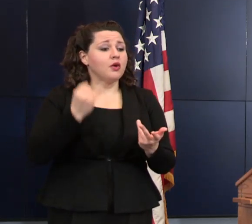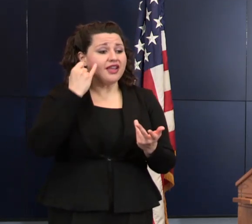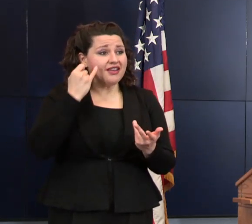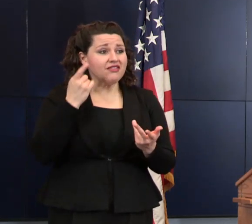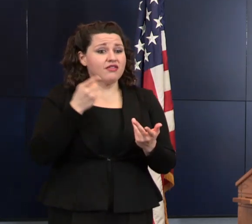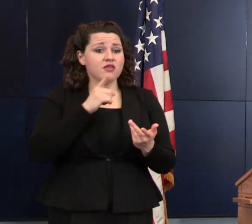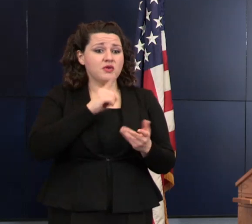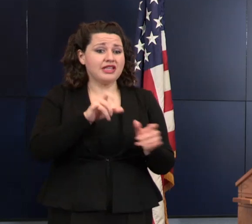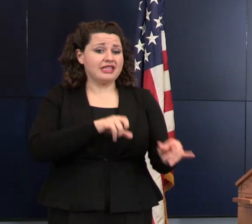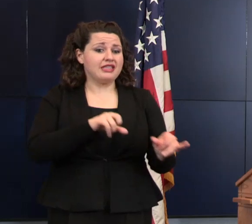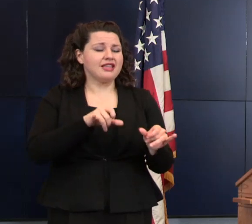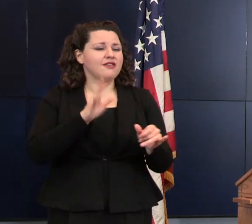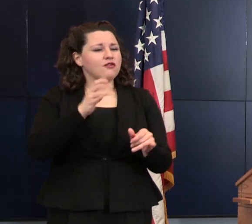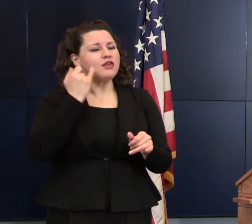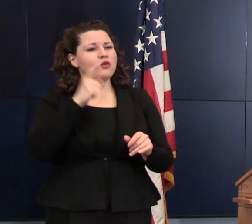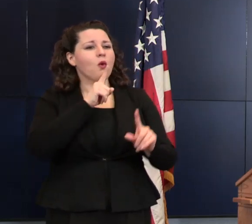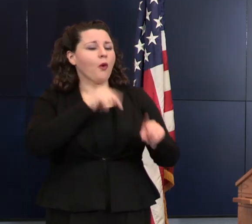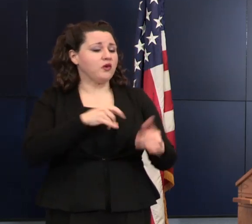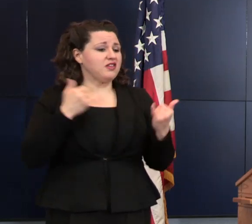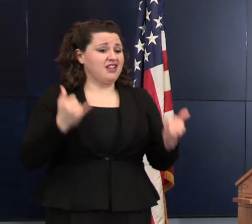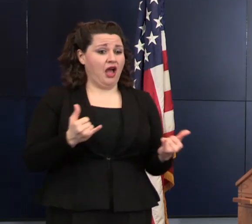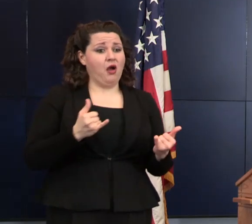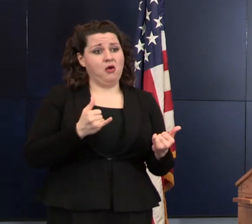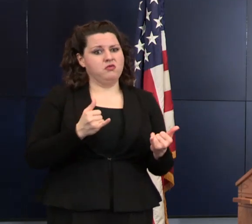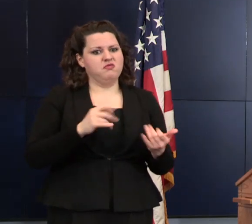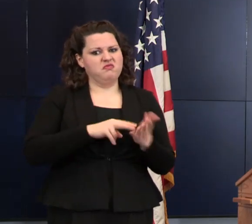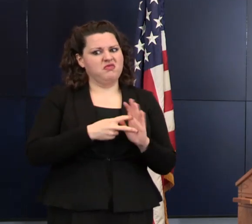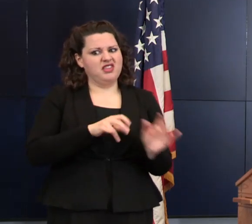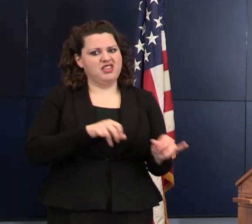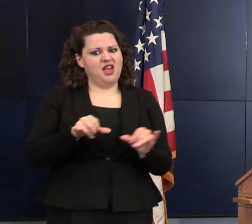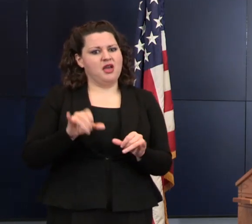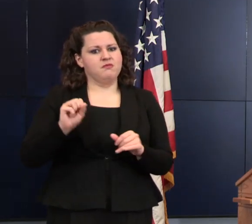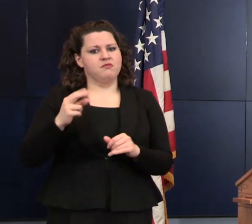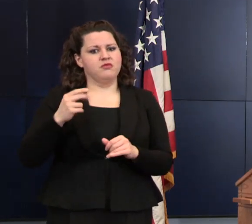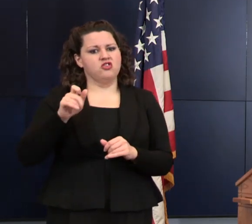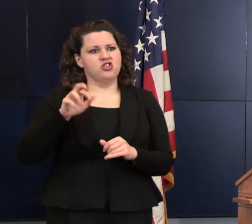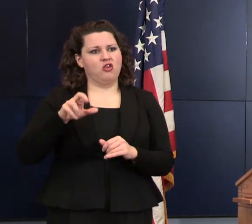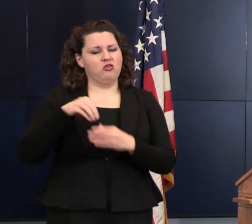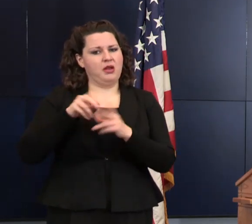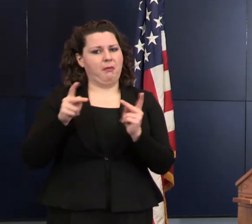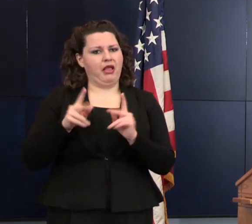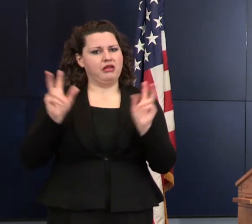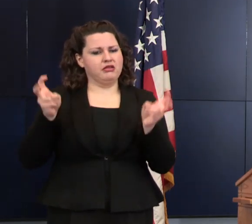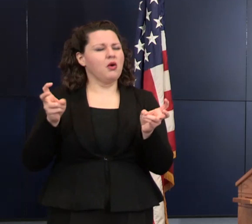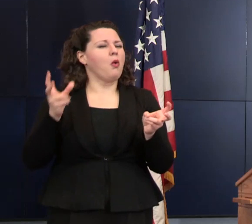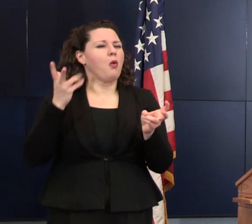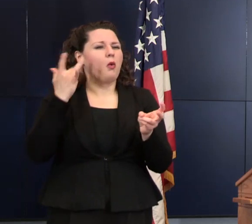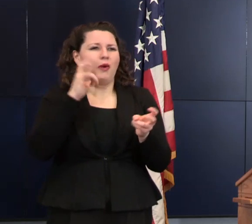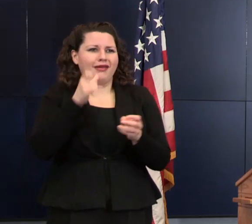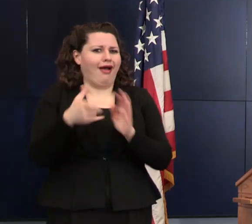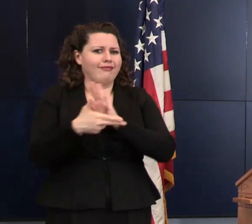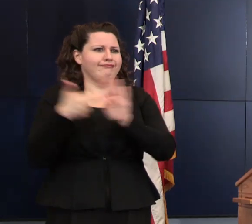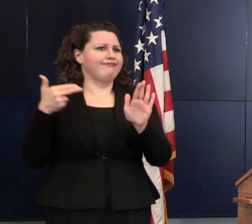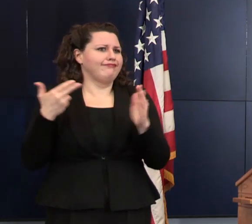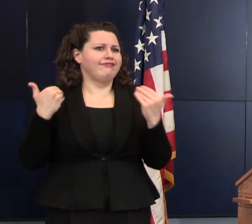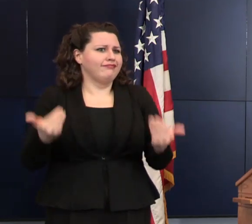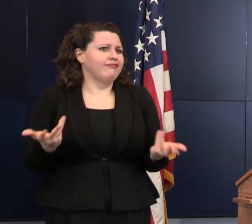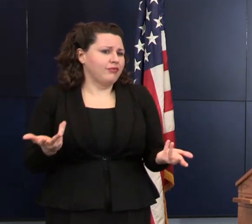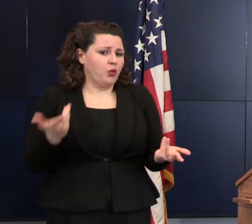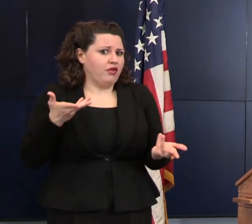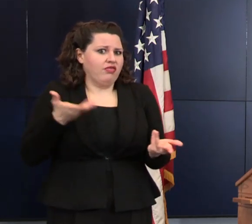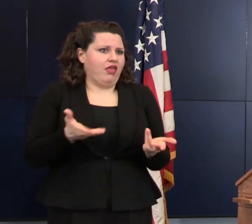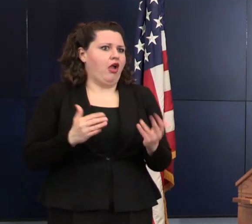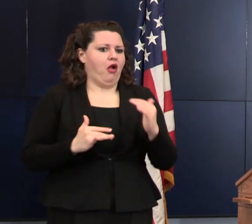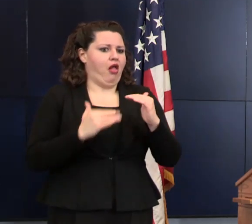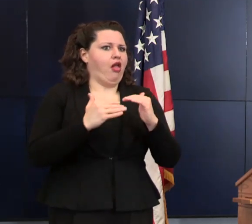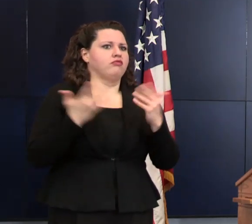same thing as the shelter in place, why not just call it that? And why do we have this 12-point matrix if we're putting all this there? Thank you very much. Okay,